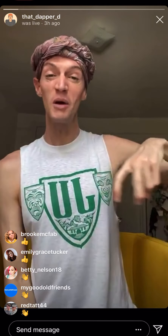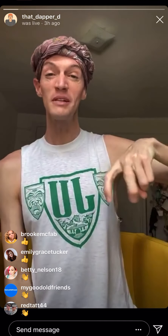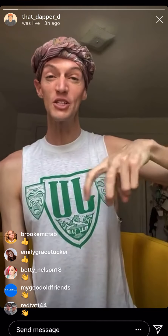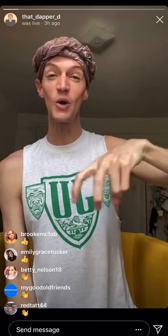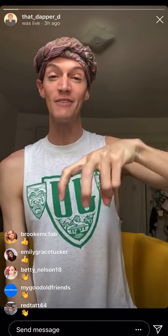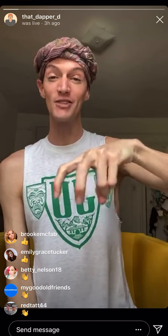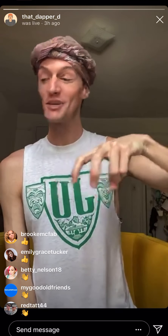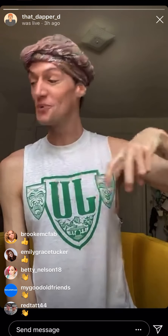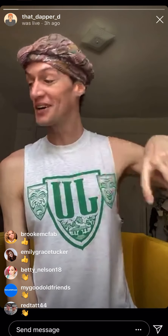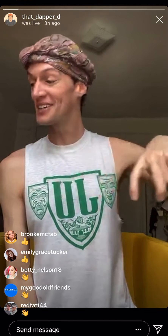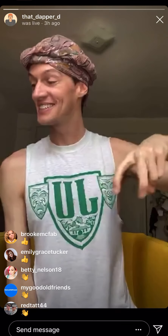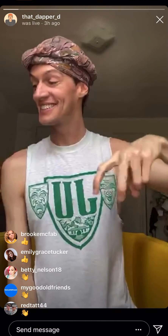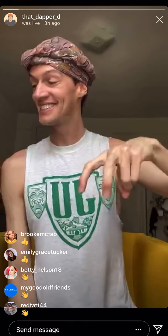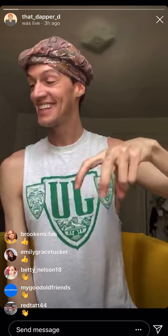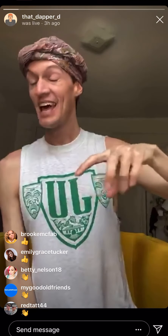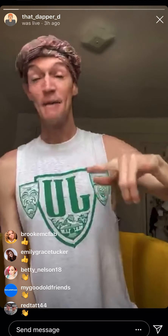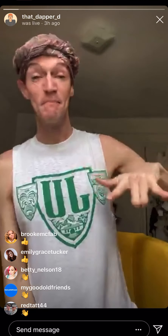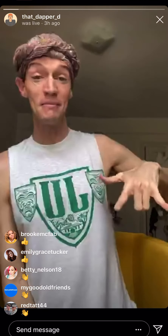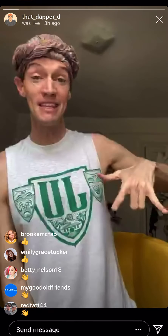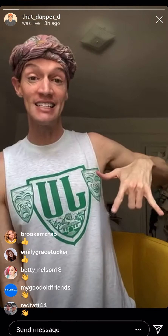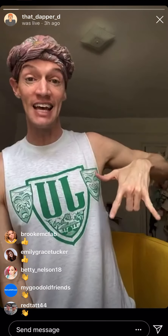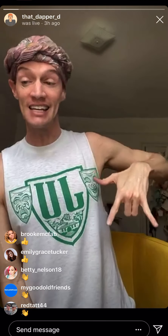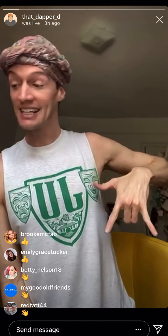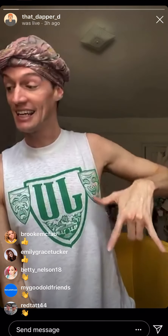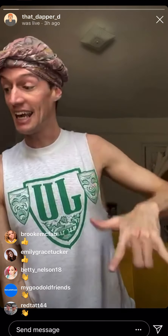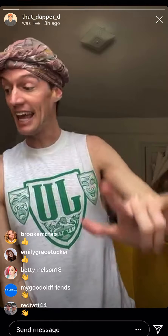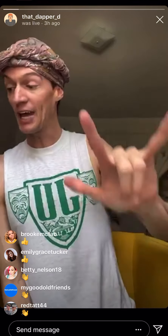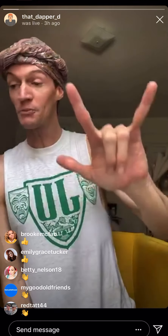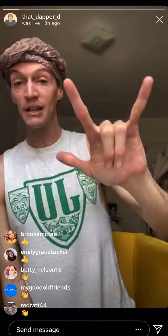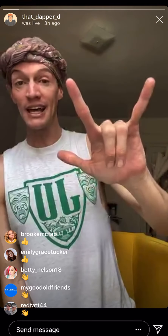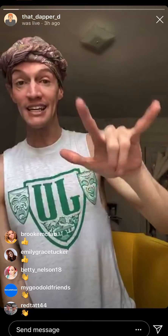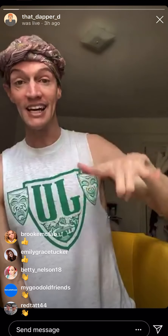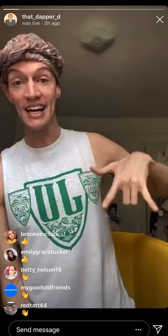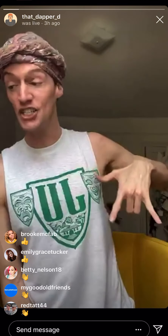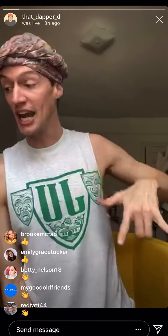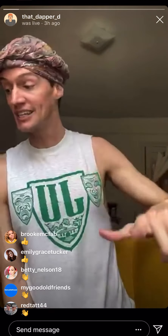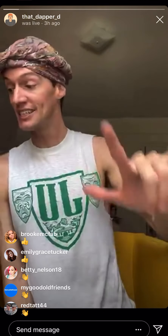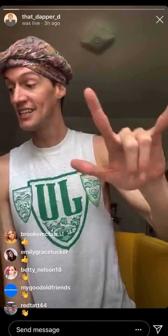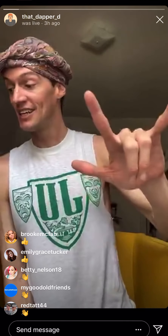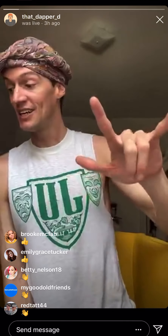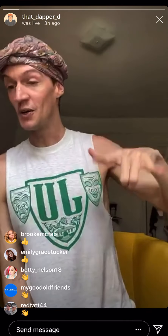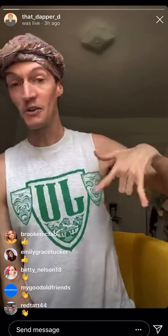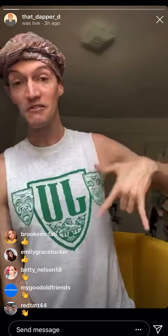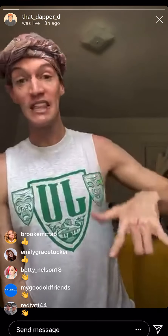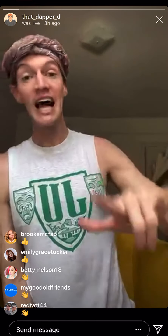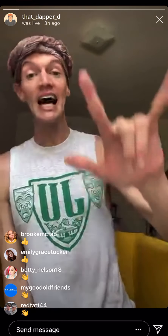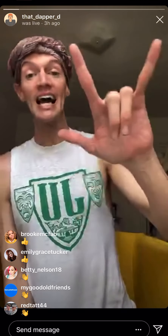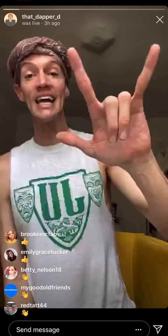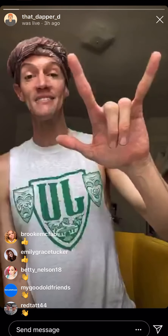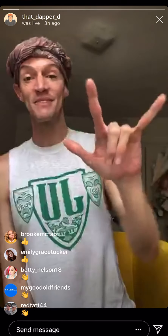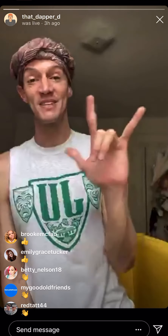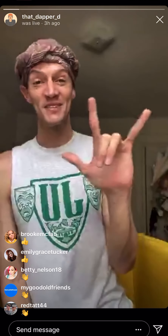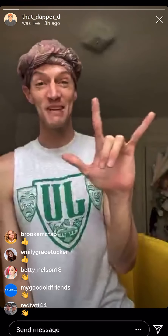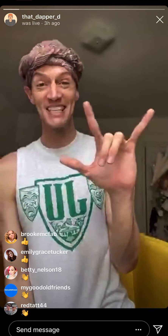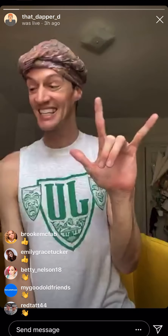travel somewhere maybe they take an airplane a jet or fly so it's basically the i